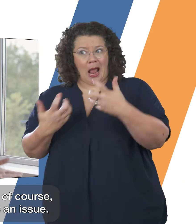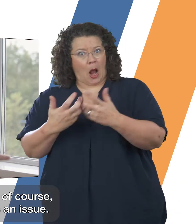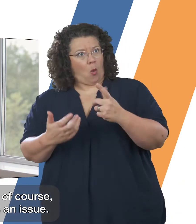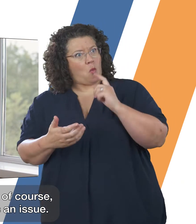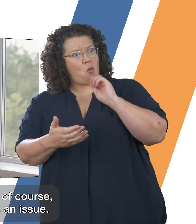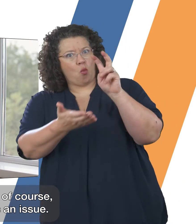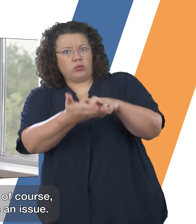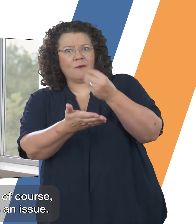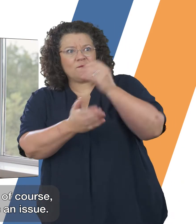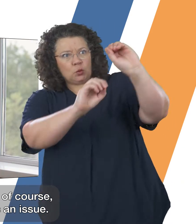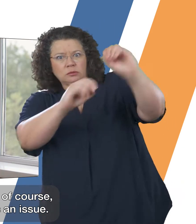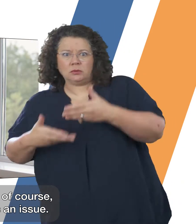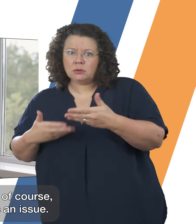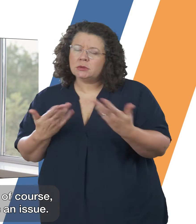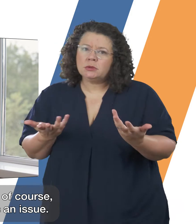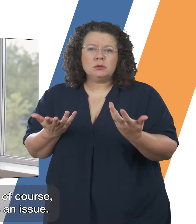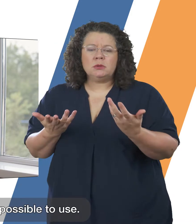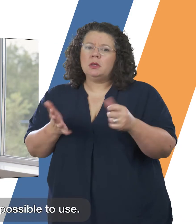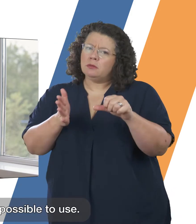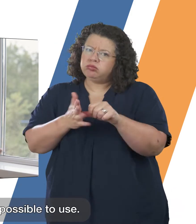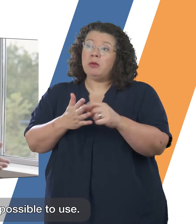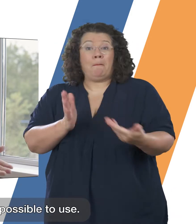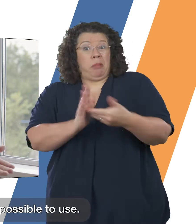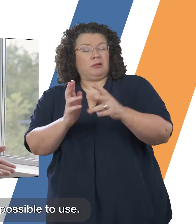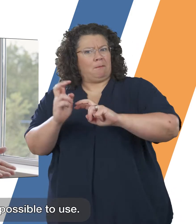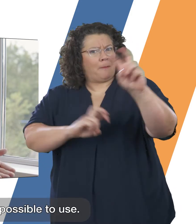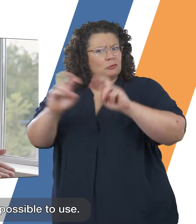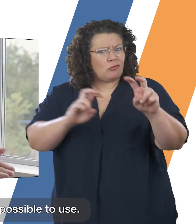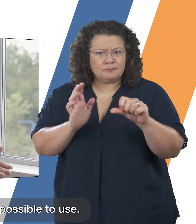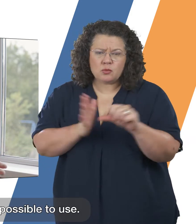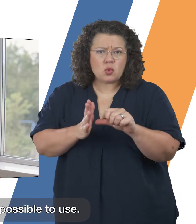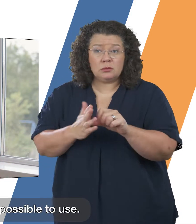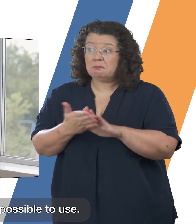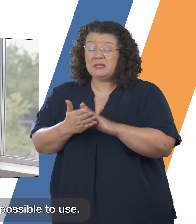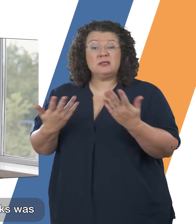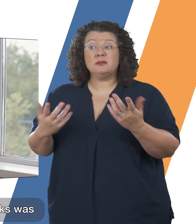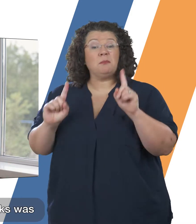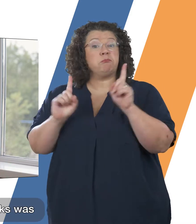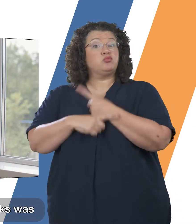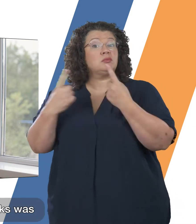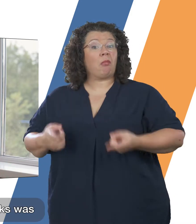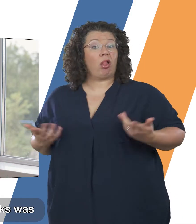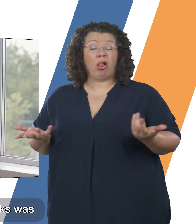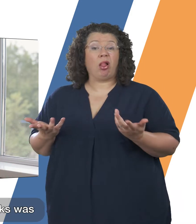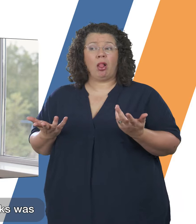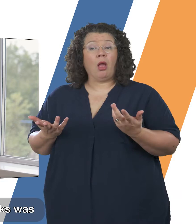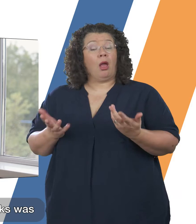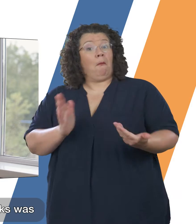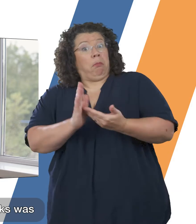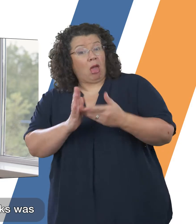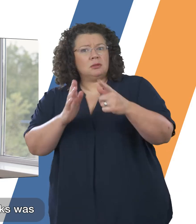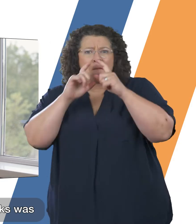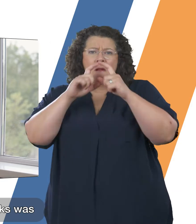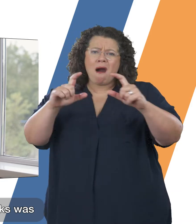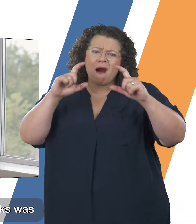Public transport, of course, which is always an issue, but then it became impossible to use. Wearing masks was